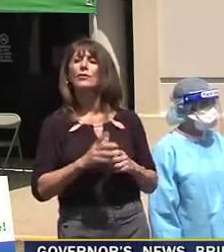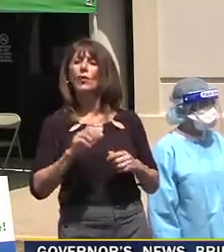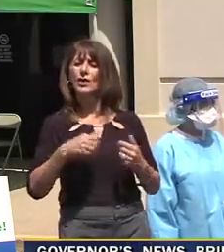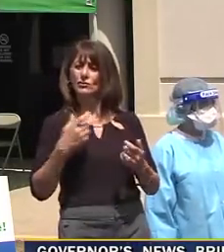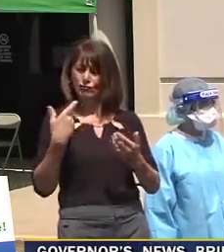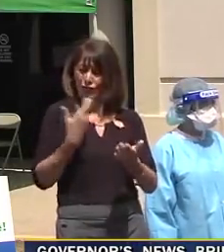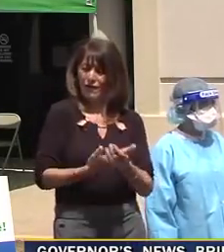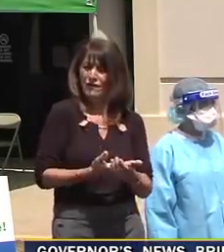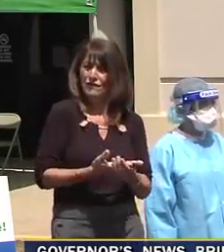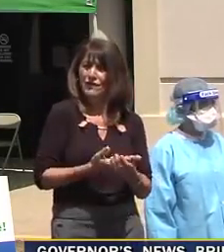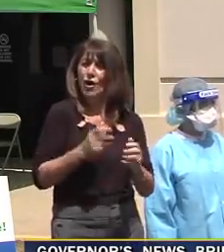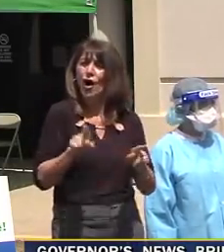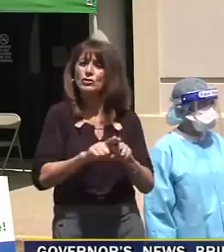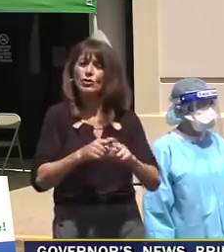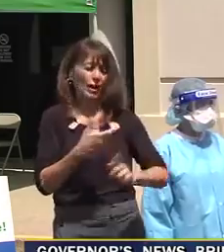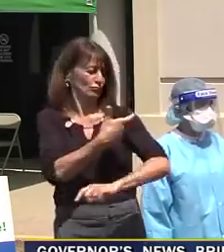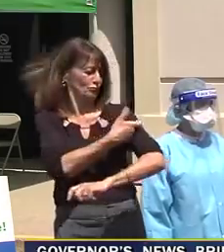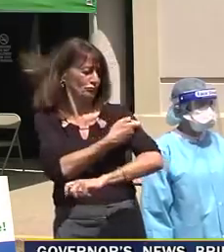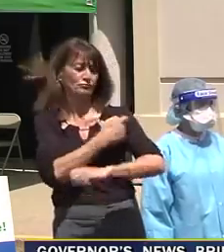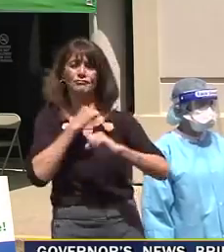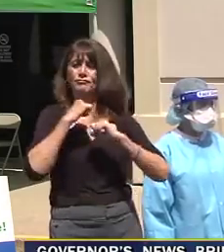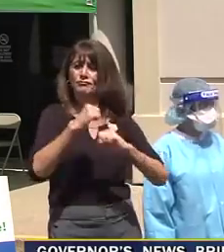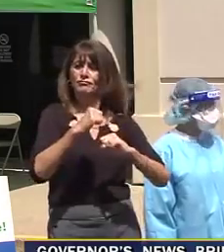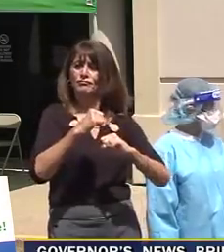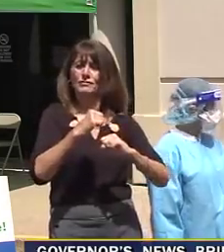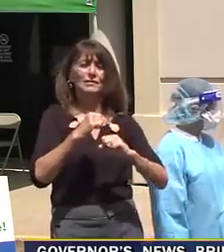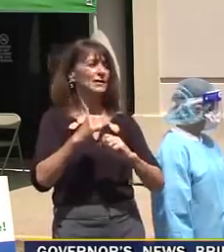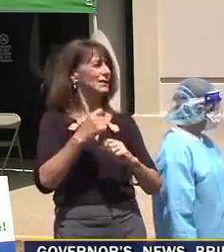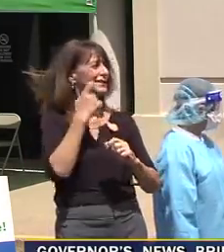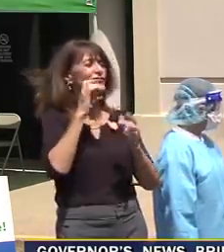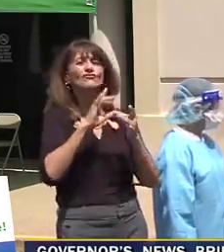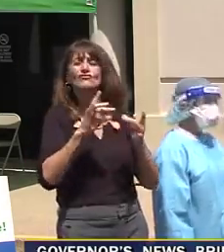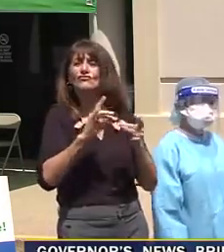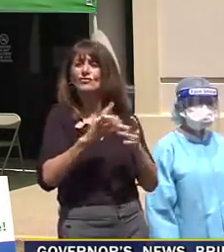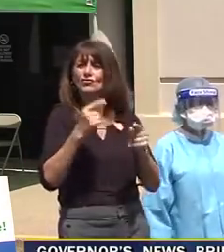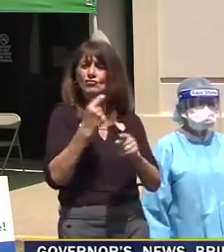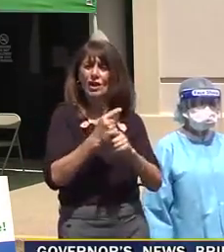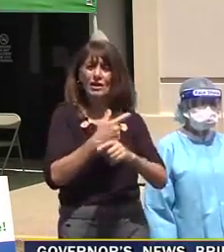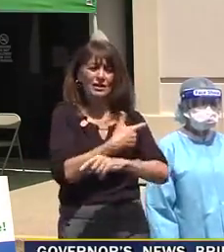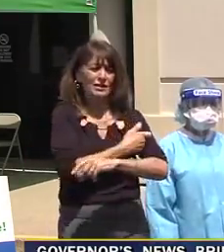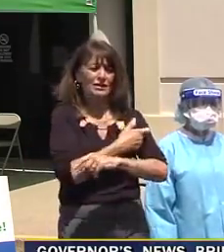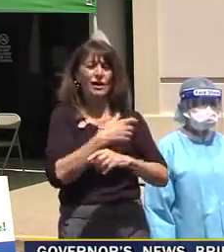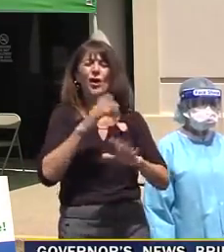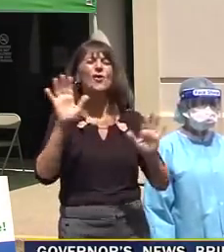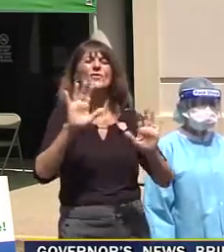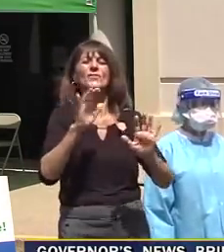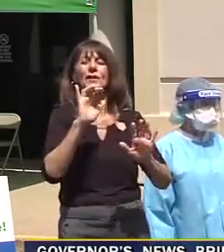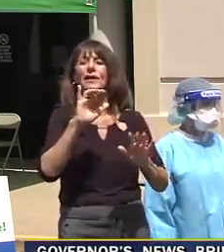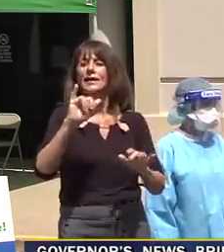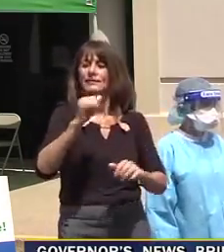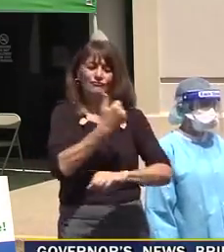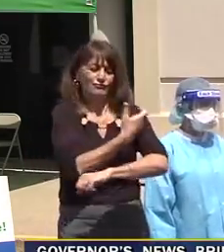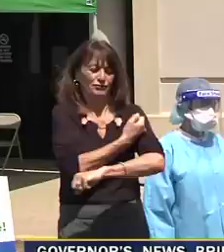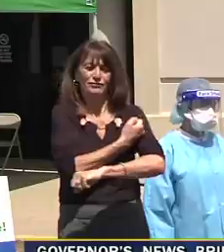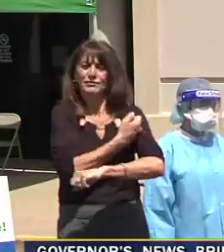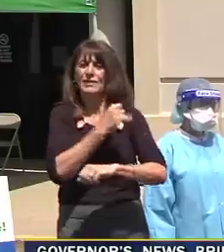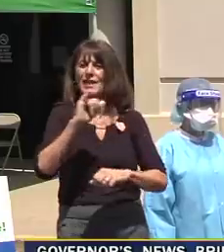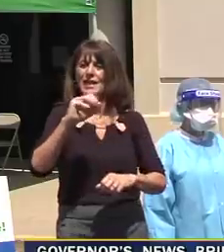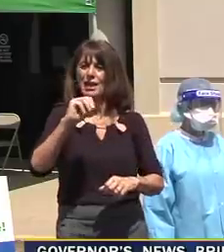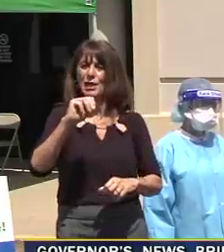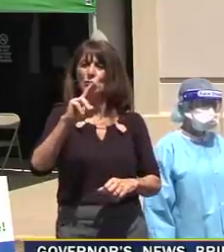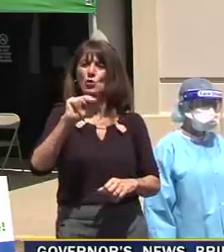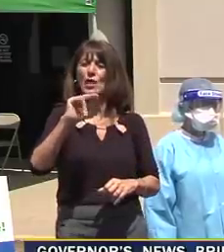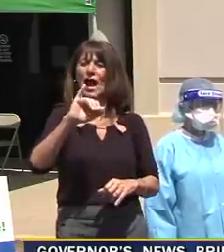you can also get a vaccine. You were just mentioning to me, isn't that correct? An immunization. You can get an